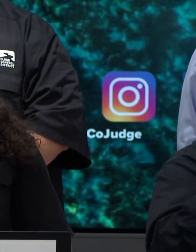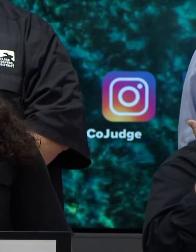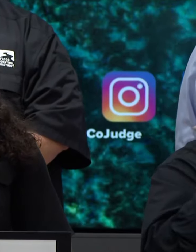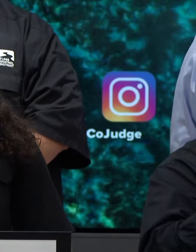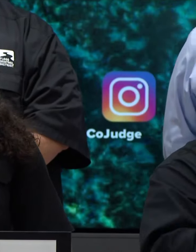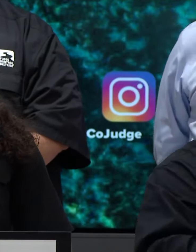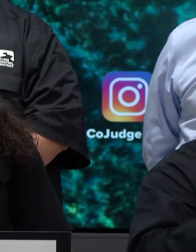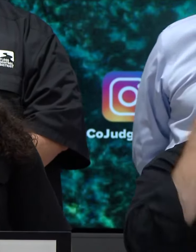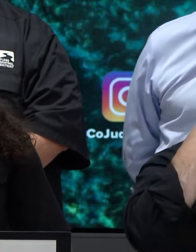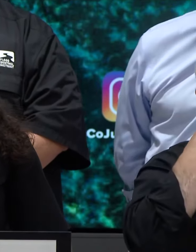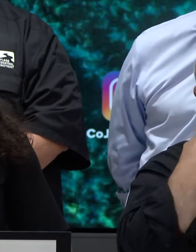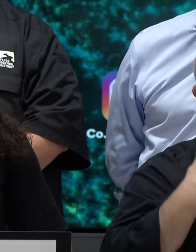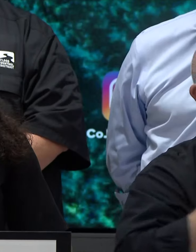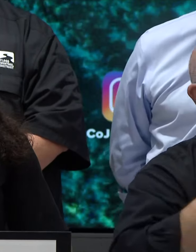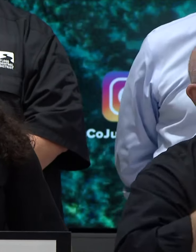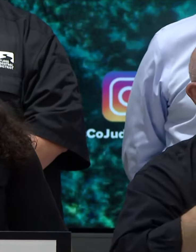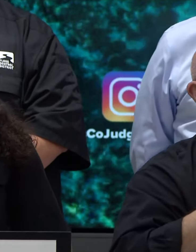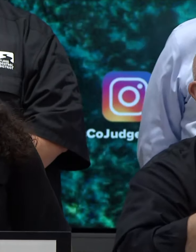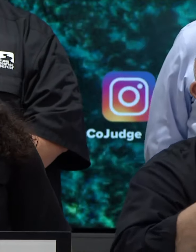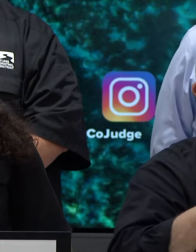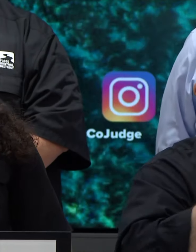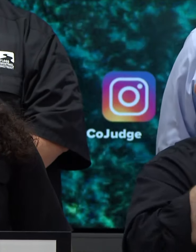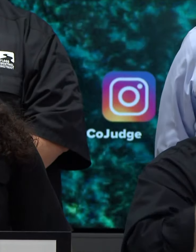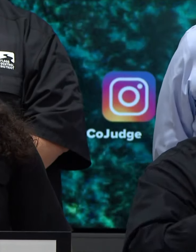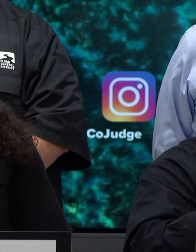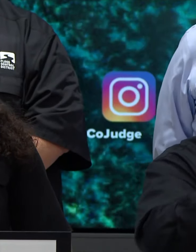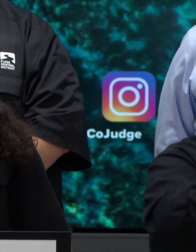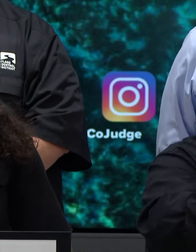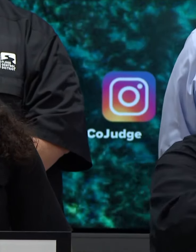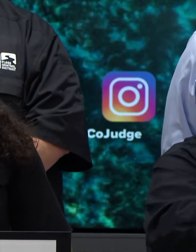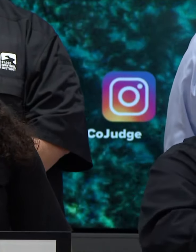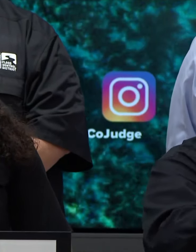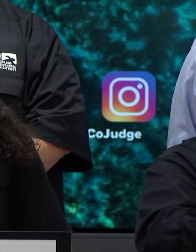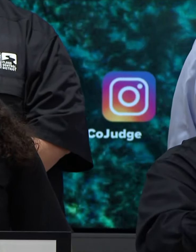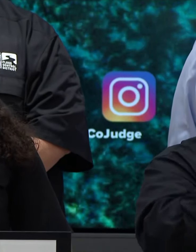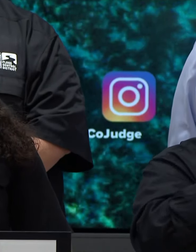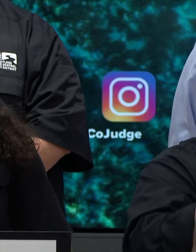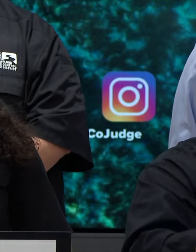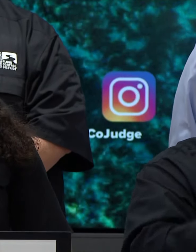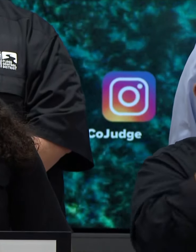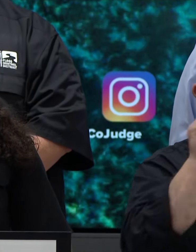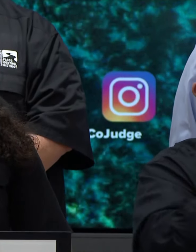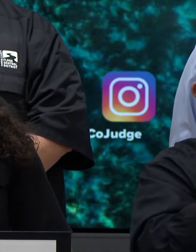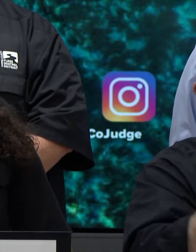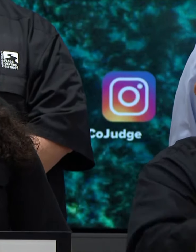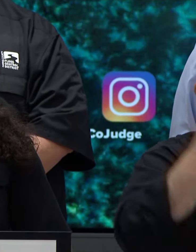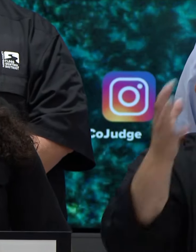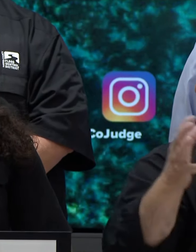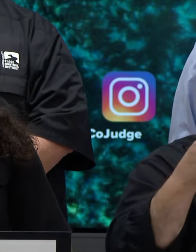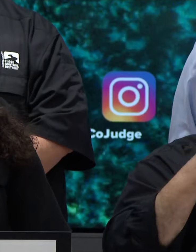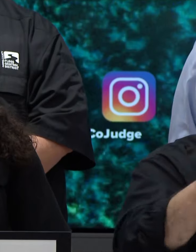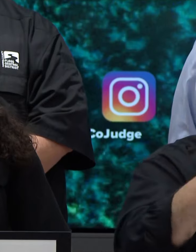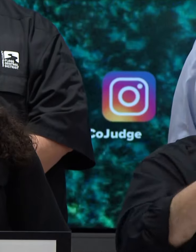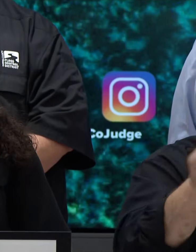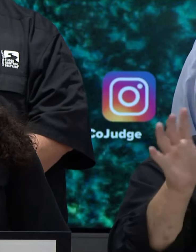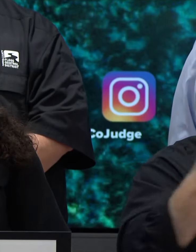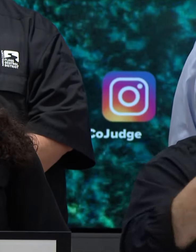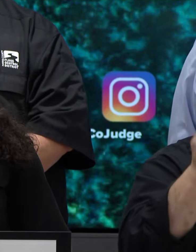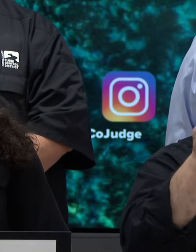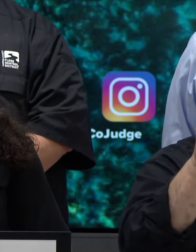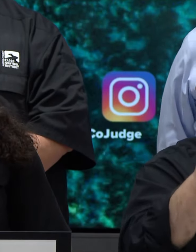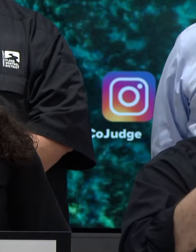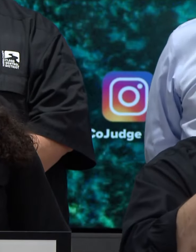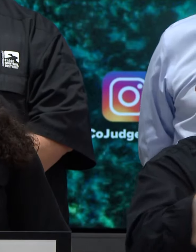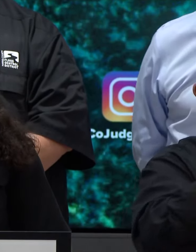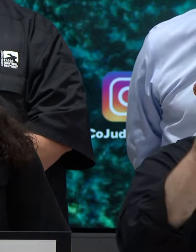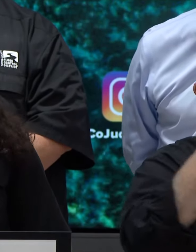very scary, except for the fact that normally these shelters are severely underutilized. During the derecho, we had hundreds of thousands of people without